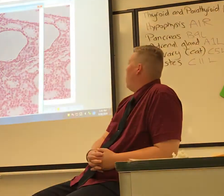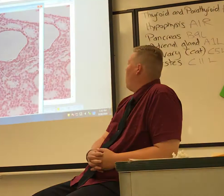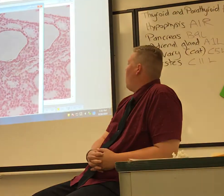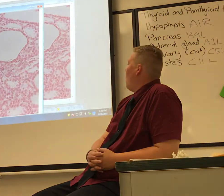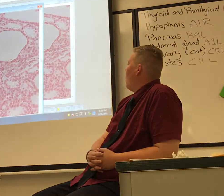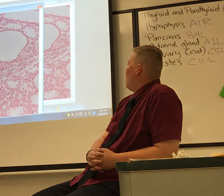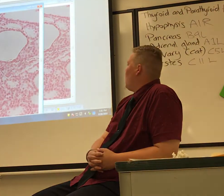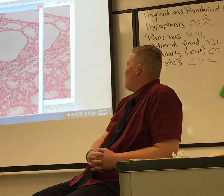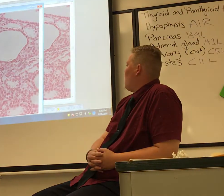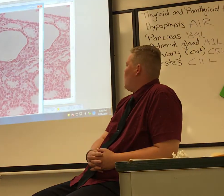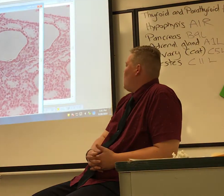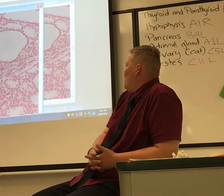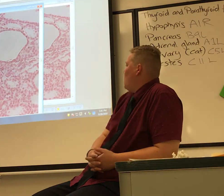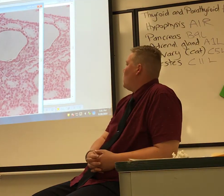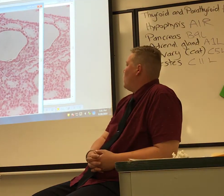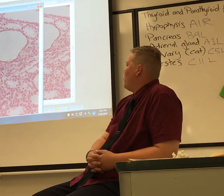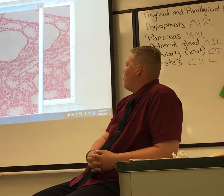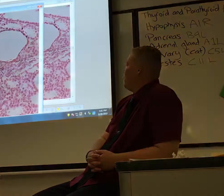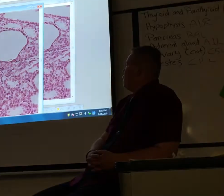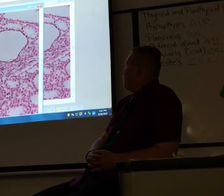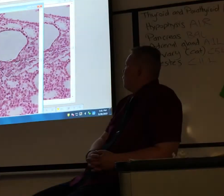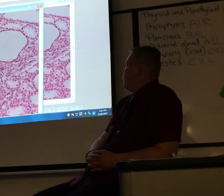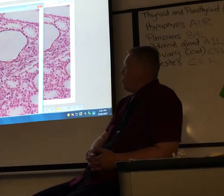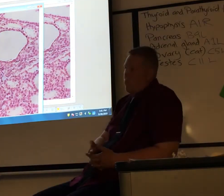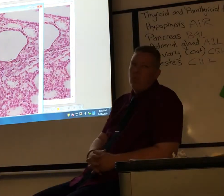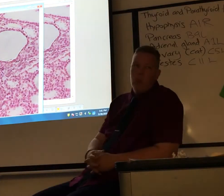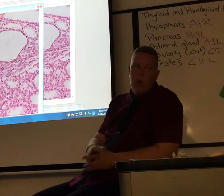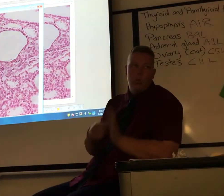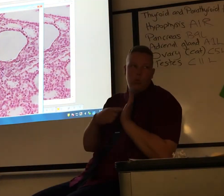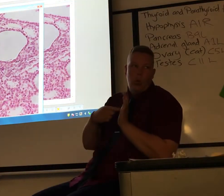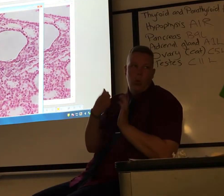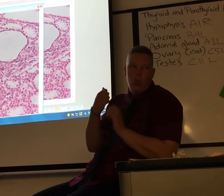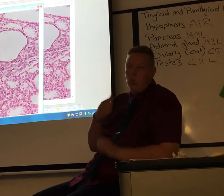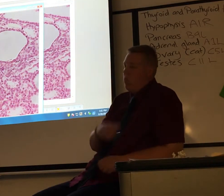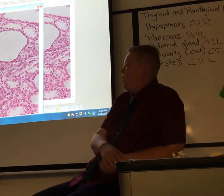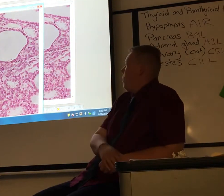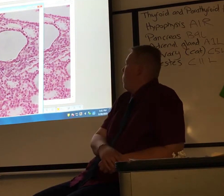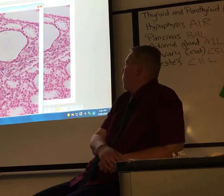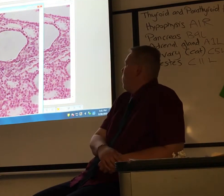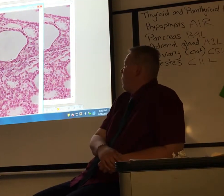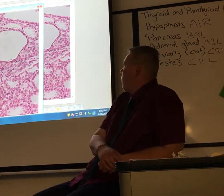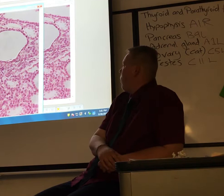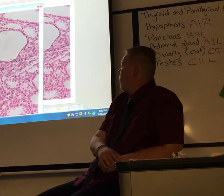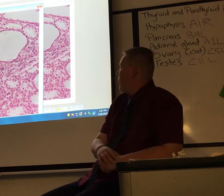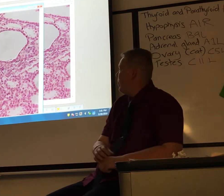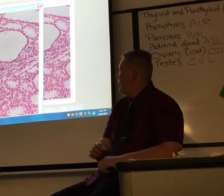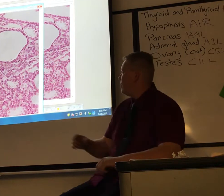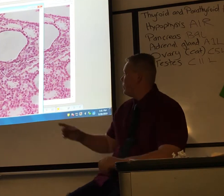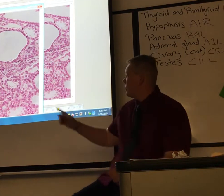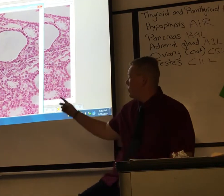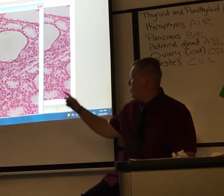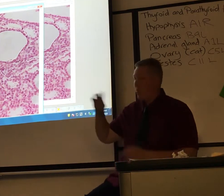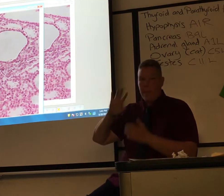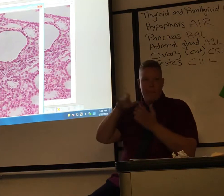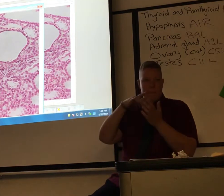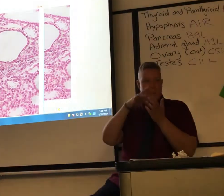Well, I think I can just point to it. It's good enough. Do you see how there's like material in the middle here? This is